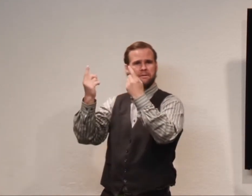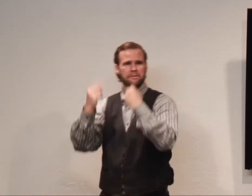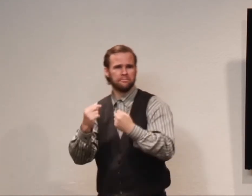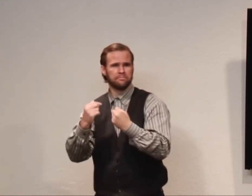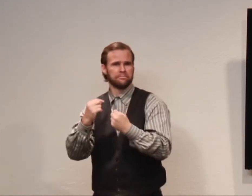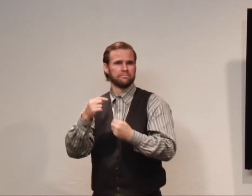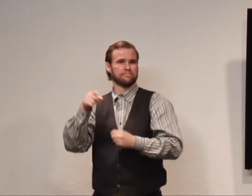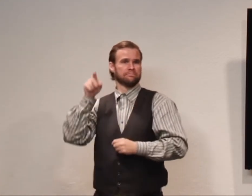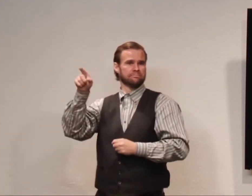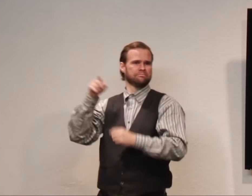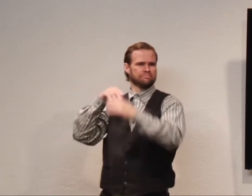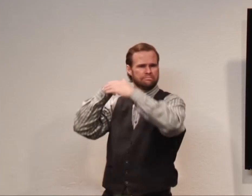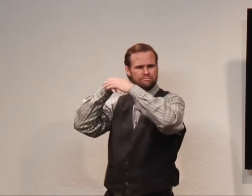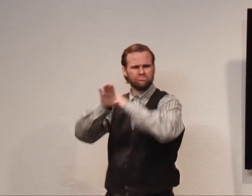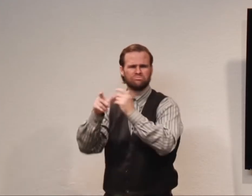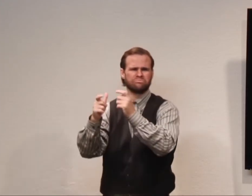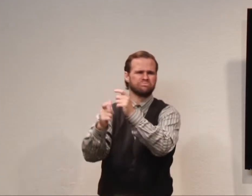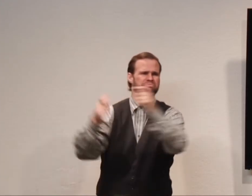come.